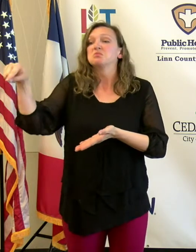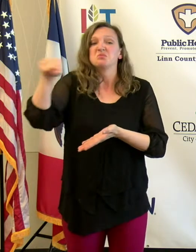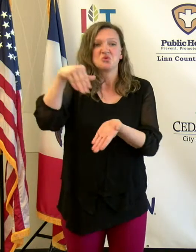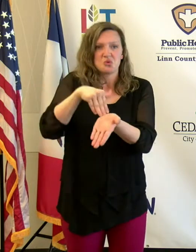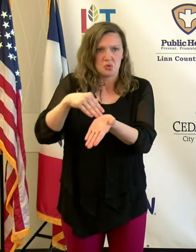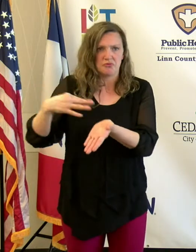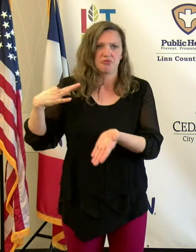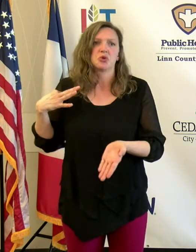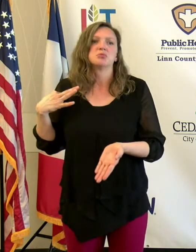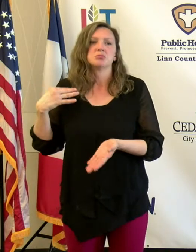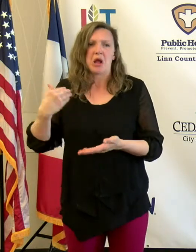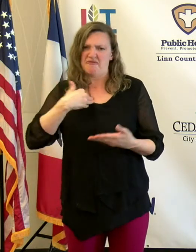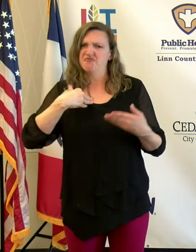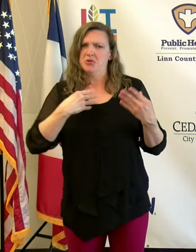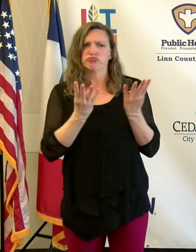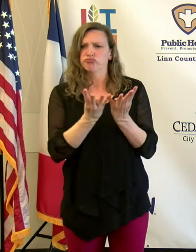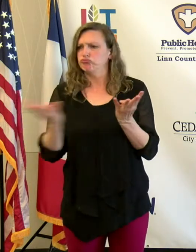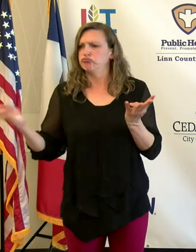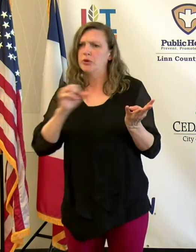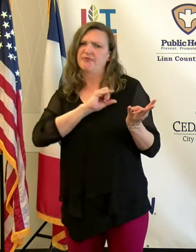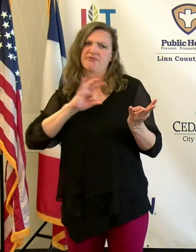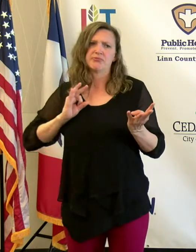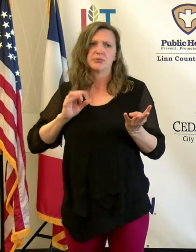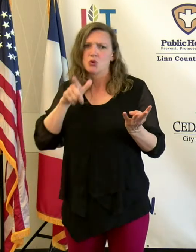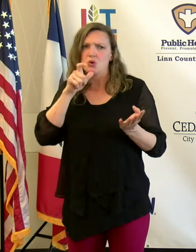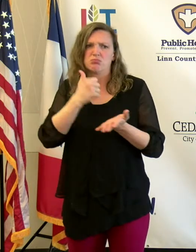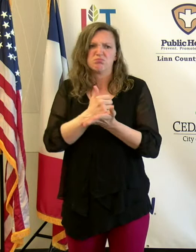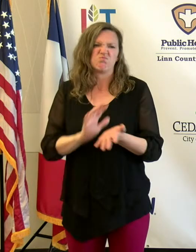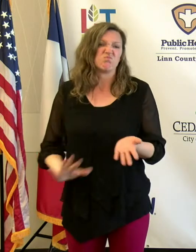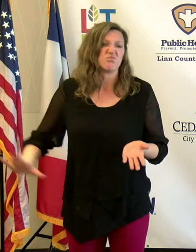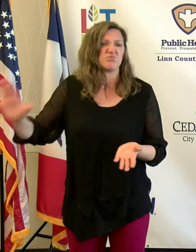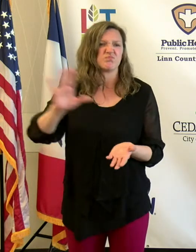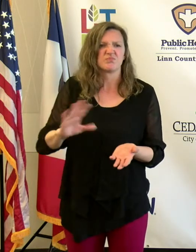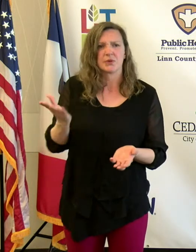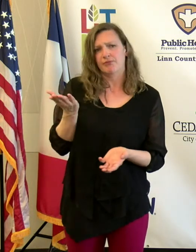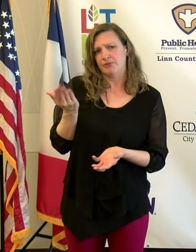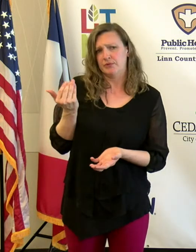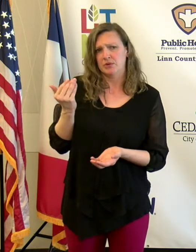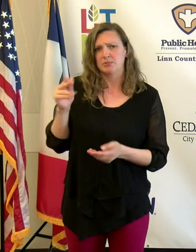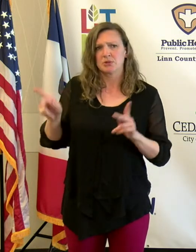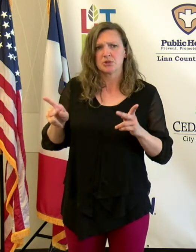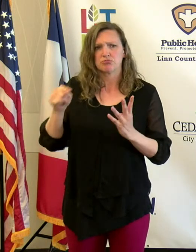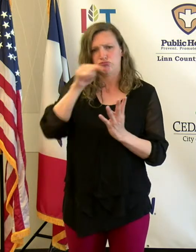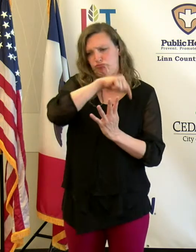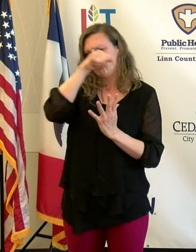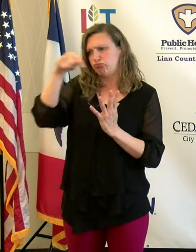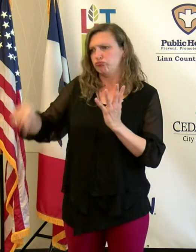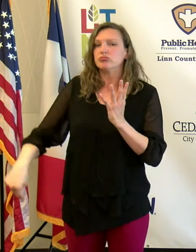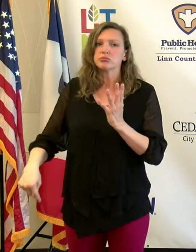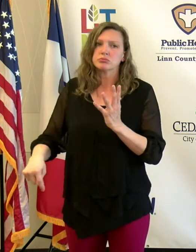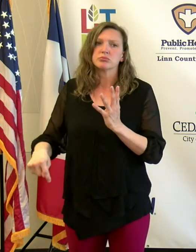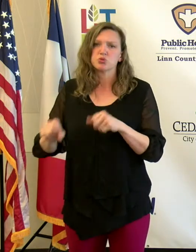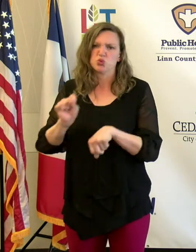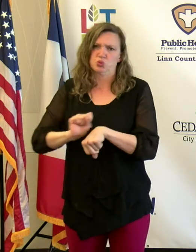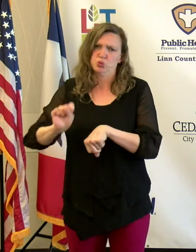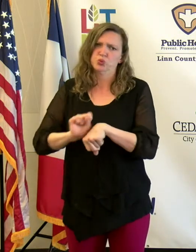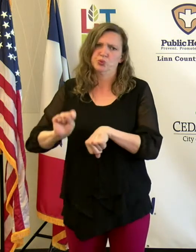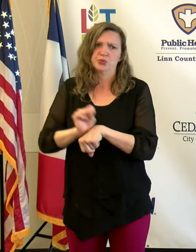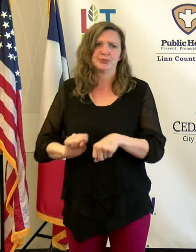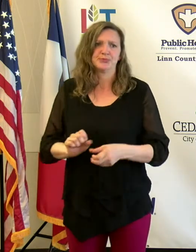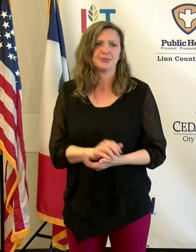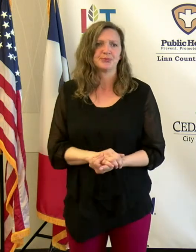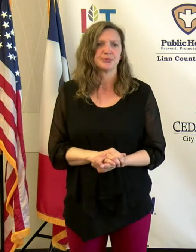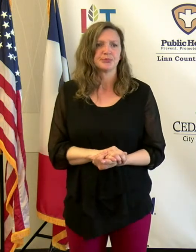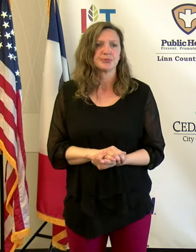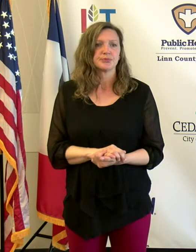expertise to help with that. So right now, we have about 15 people that are helping with the contact tracing. And contact tracing, it really depends